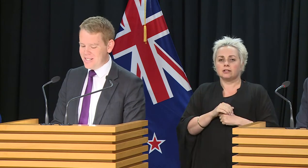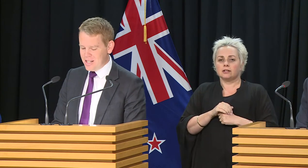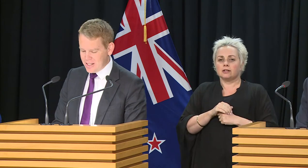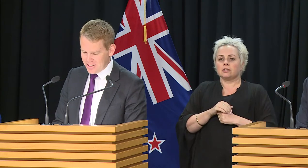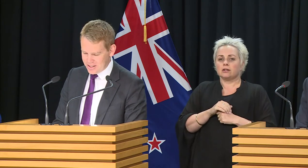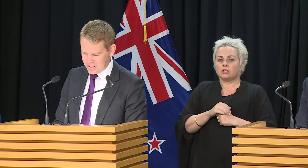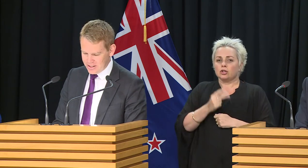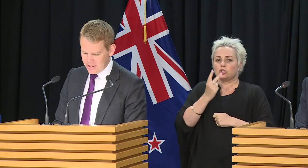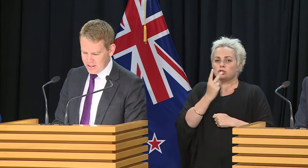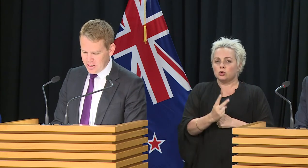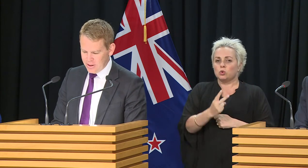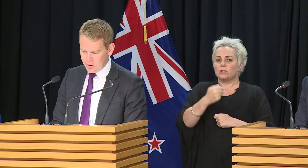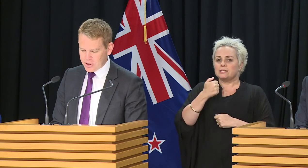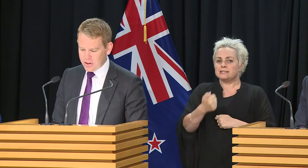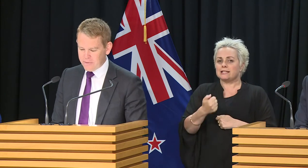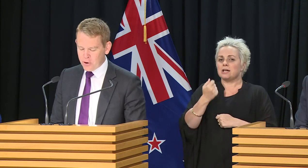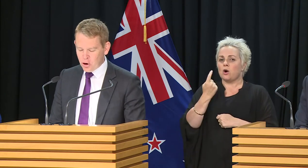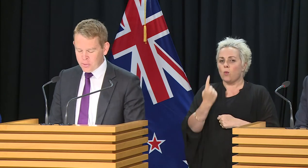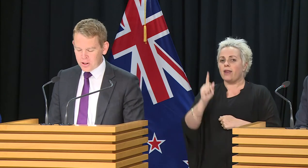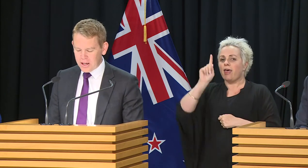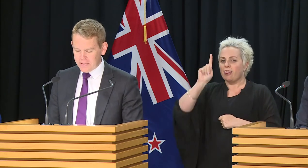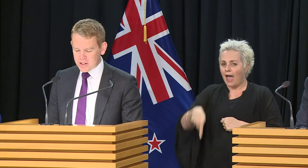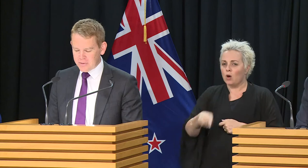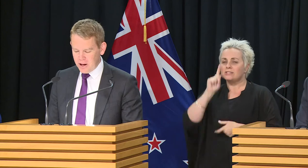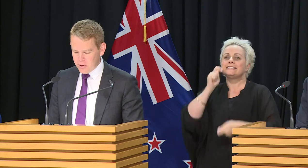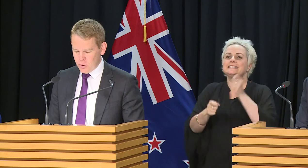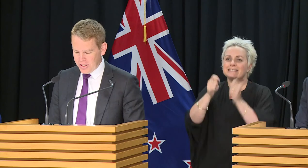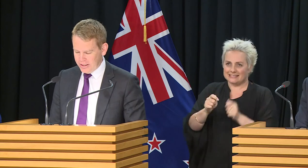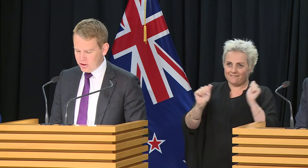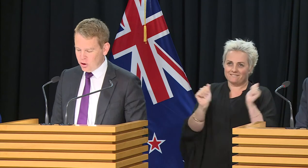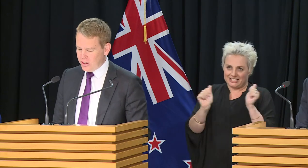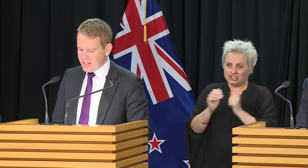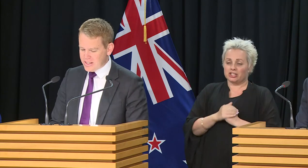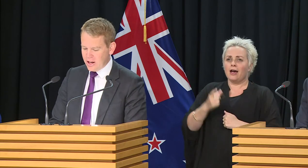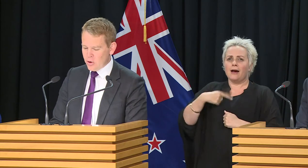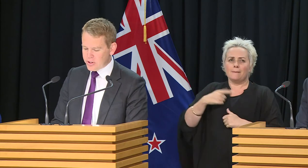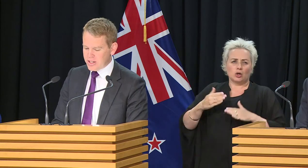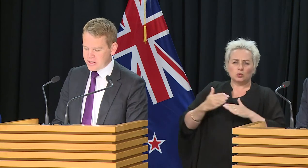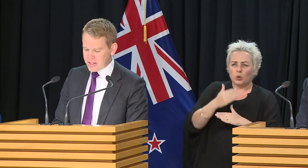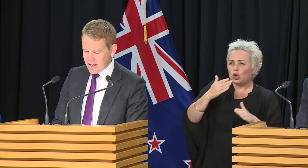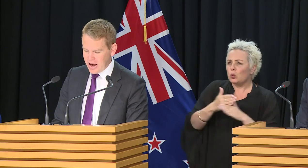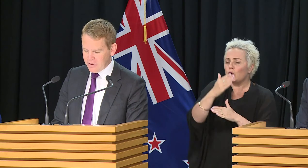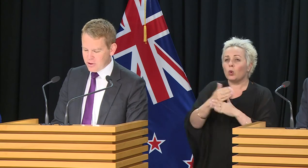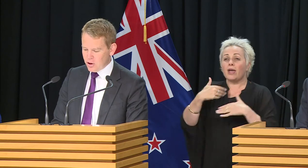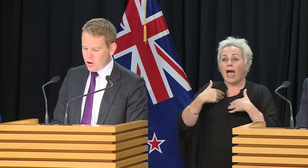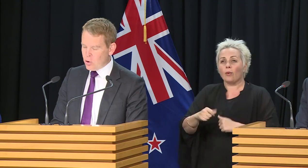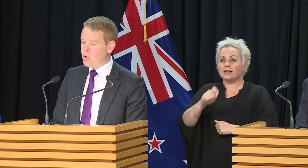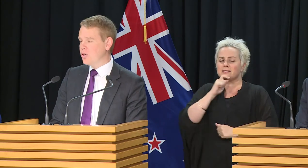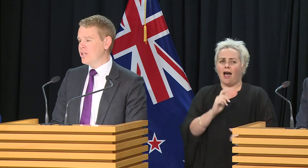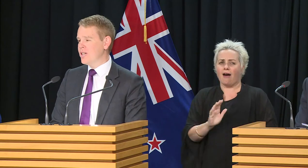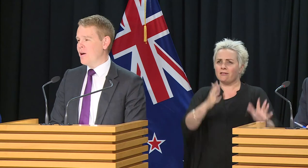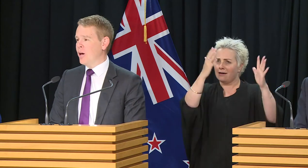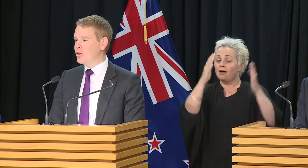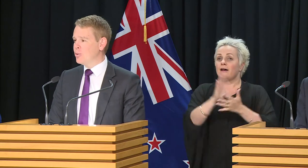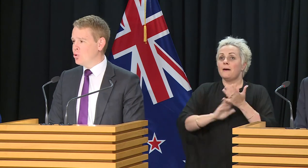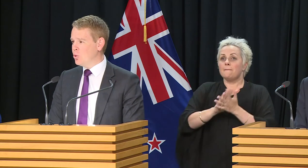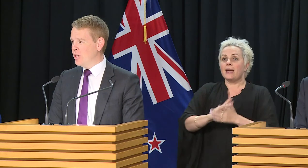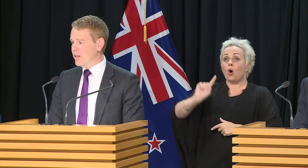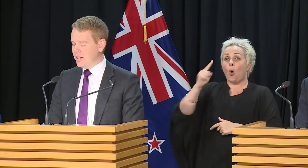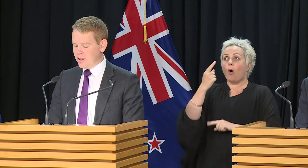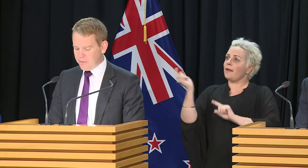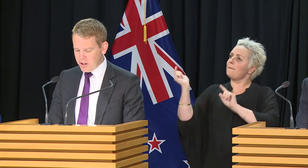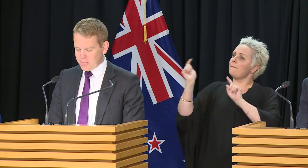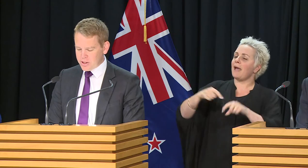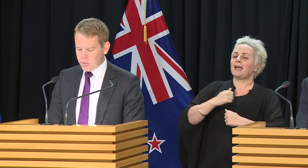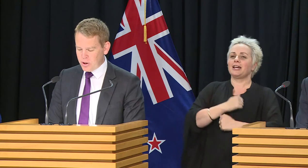261,130 tests. Because of the phenomenal efforts of everyone, not least the health sector staff, Auckland is now back to